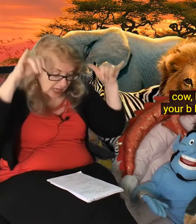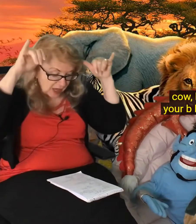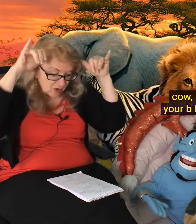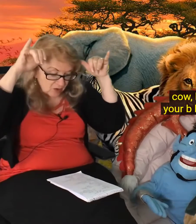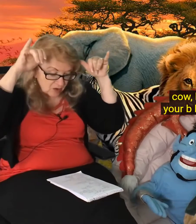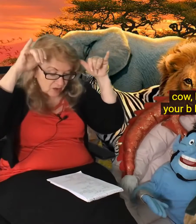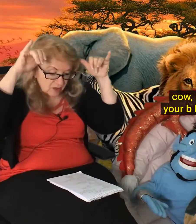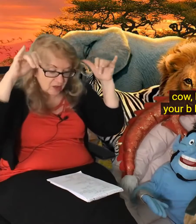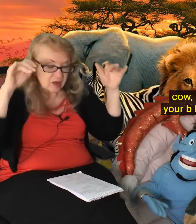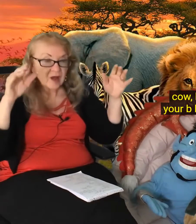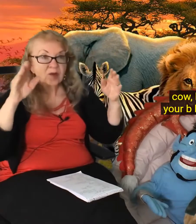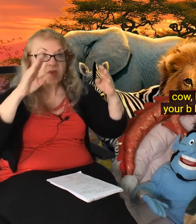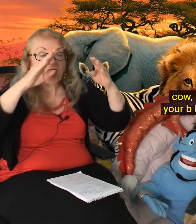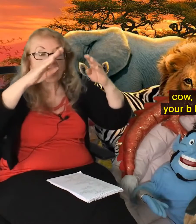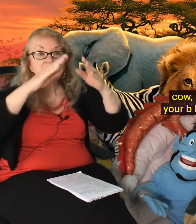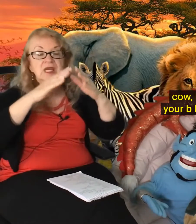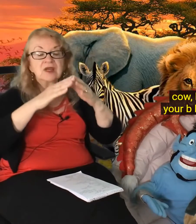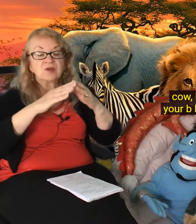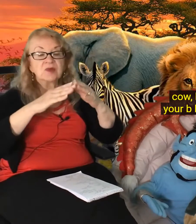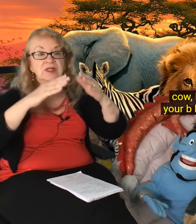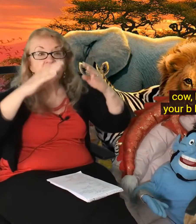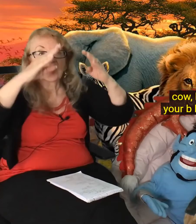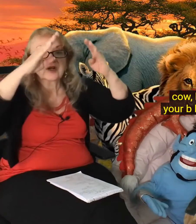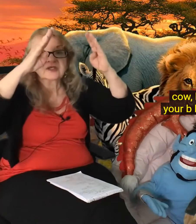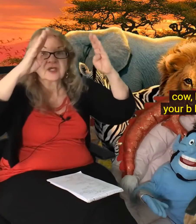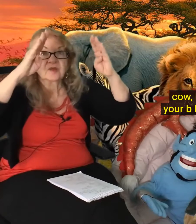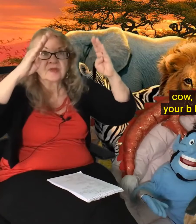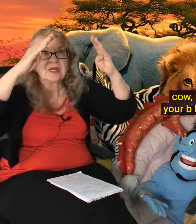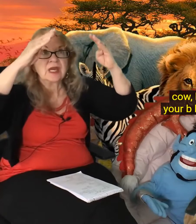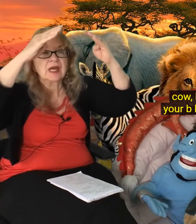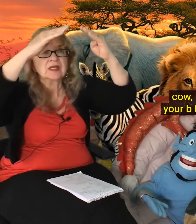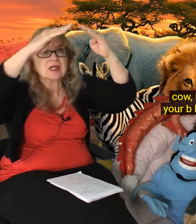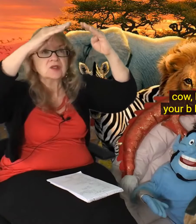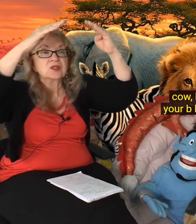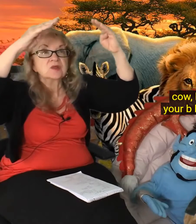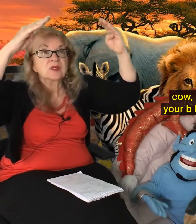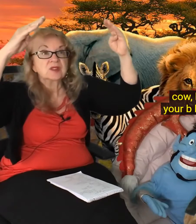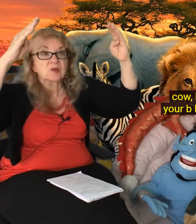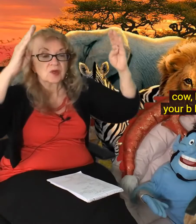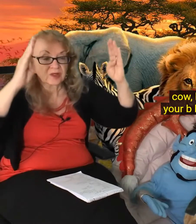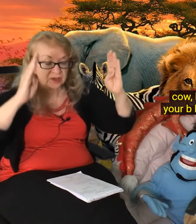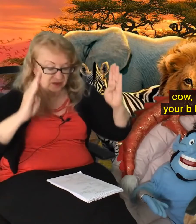Cow, barn. If you're building a barn, you take your B hand and you just make the barn.